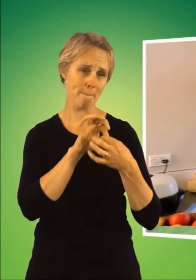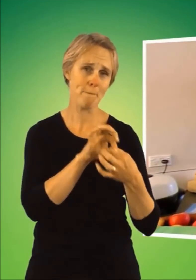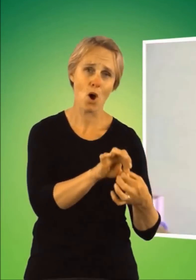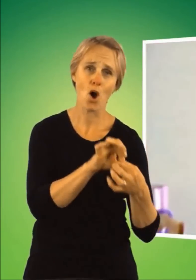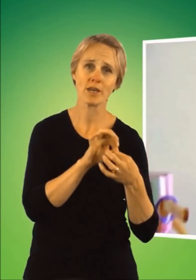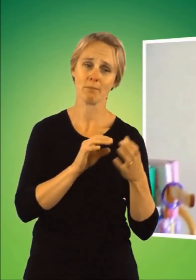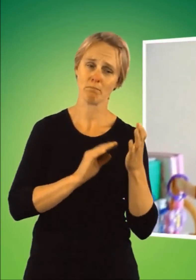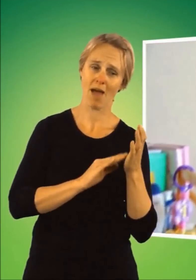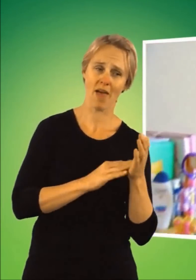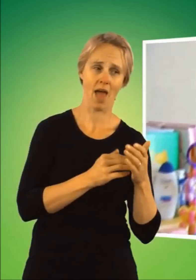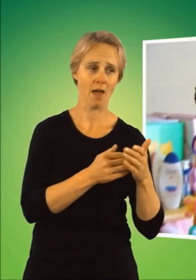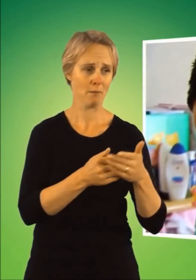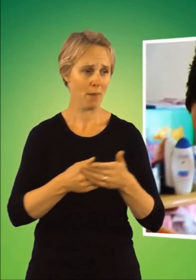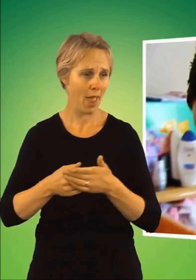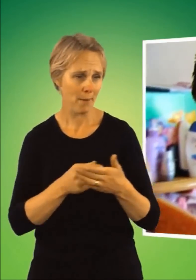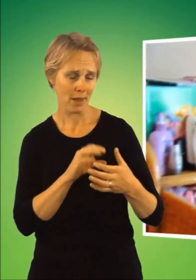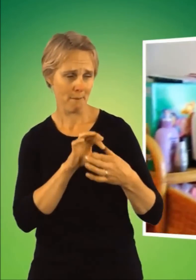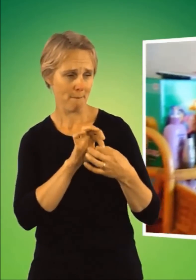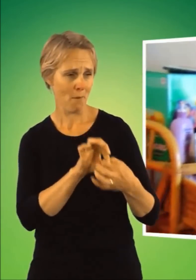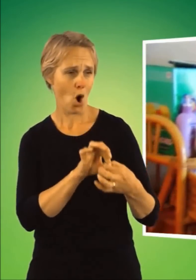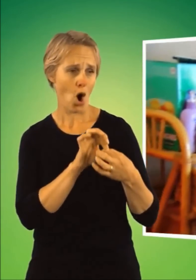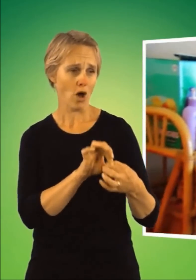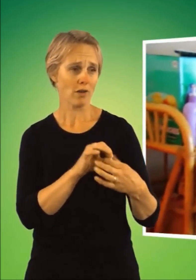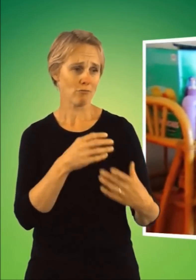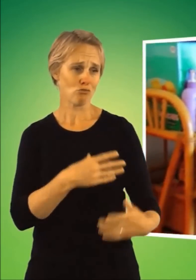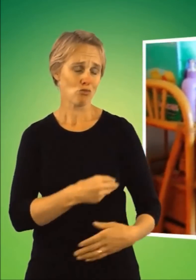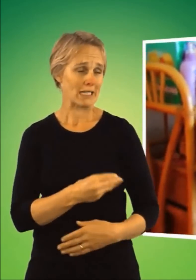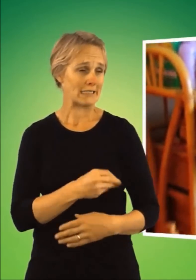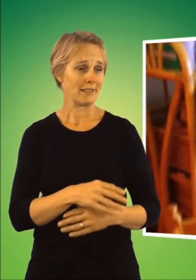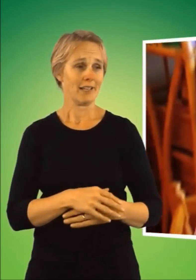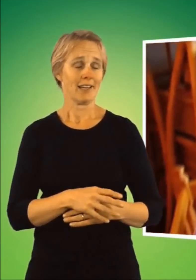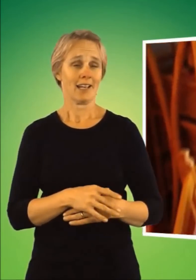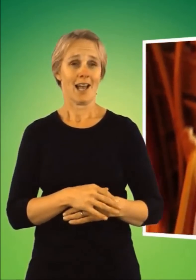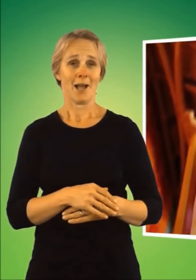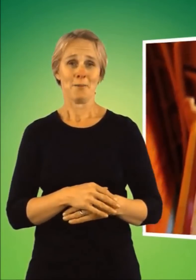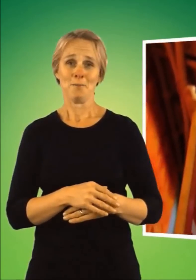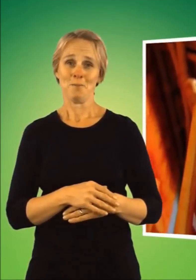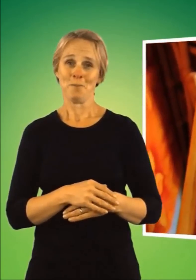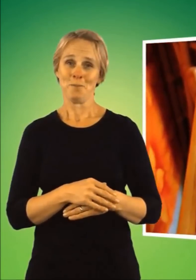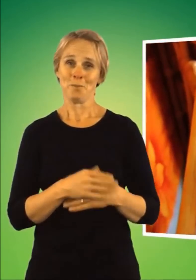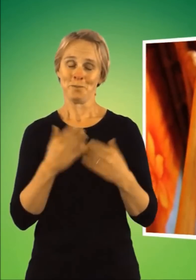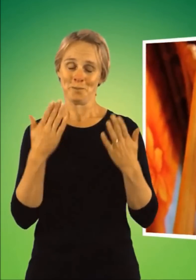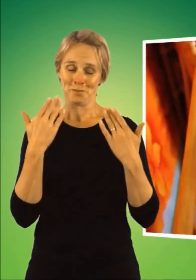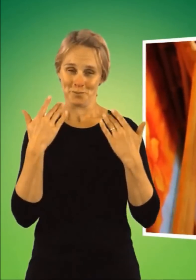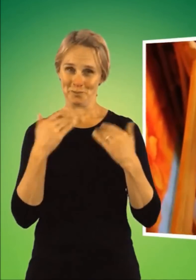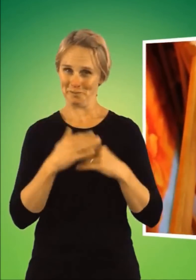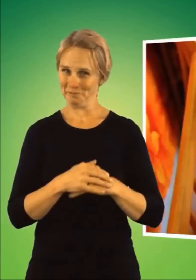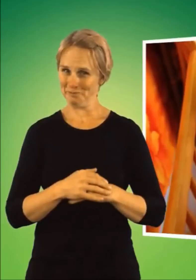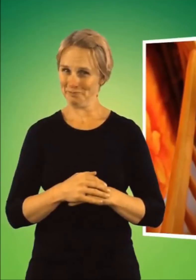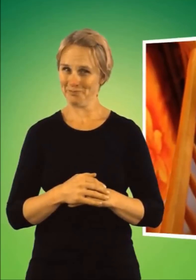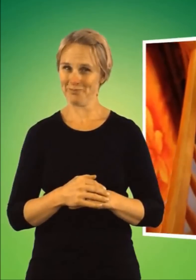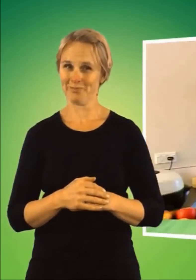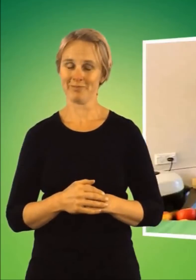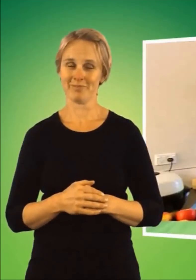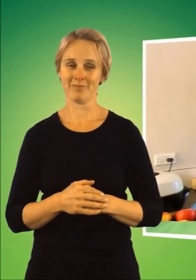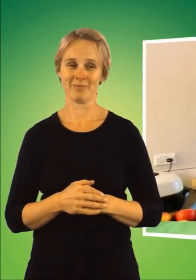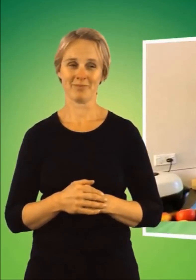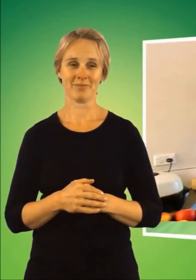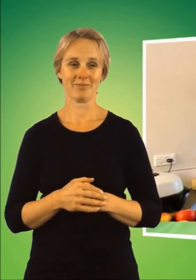husband, and you see the bond in between mother and child, having this bond of breastfeeding. And now